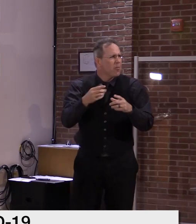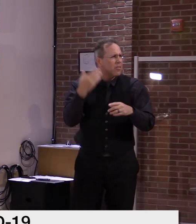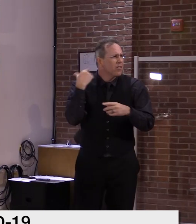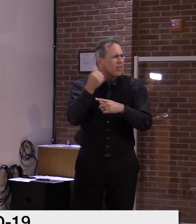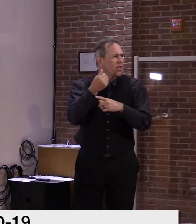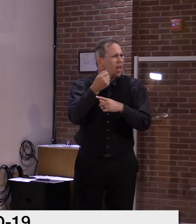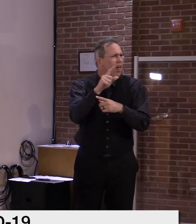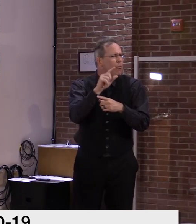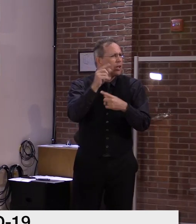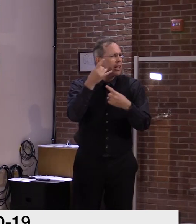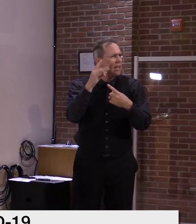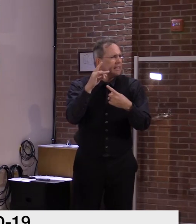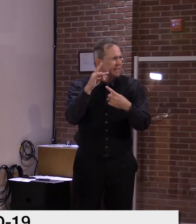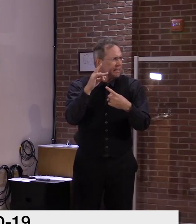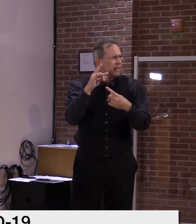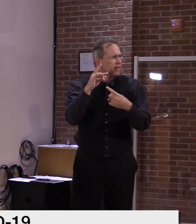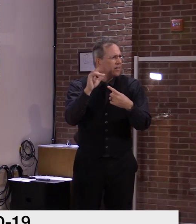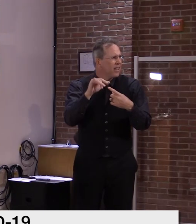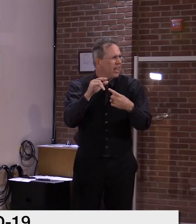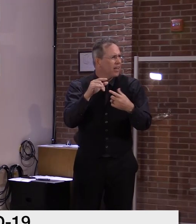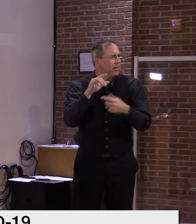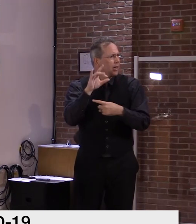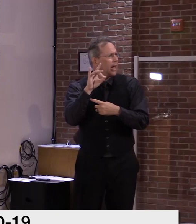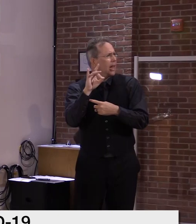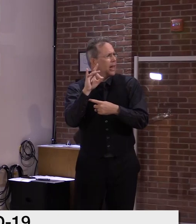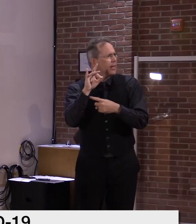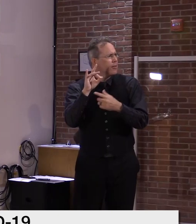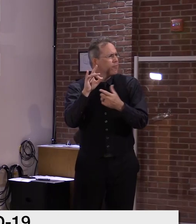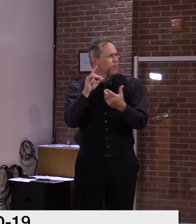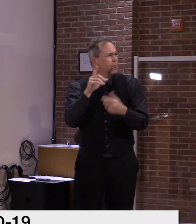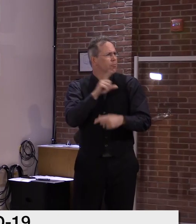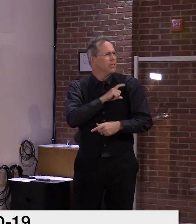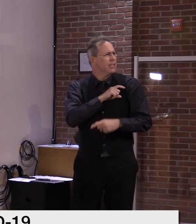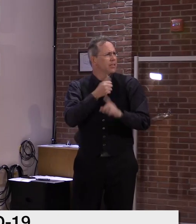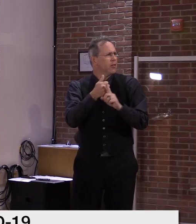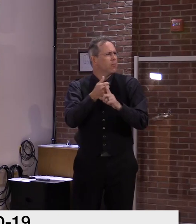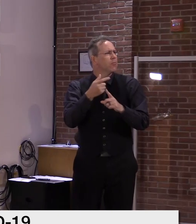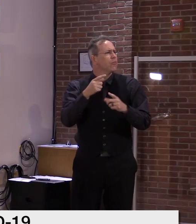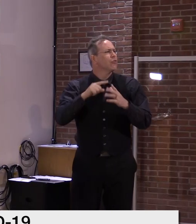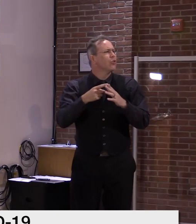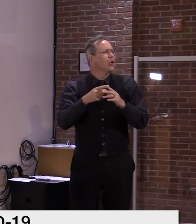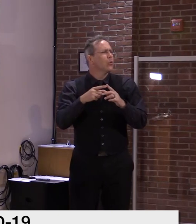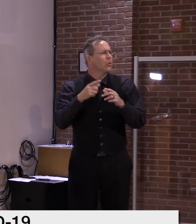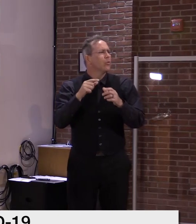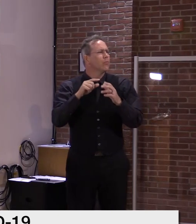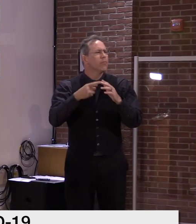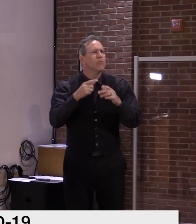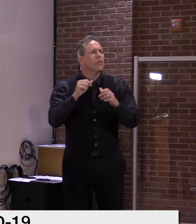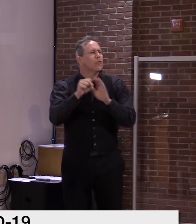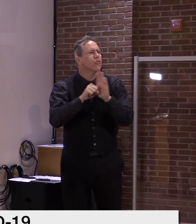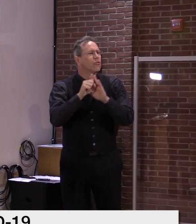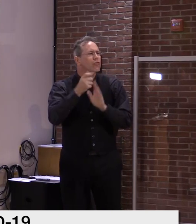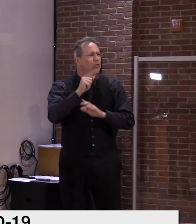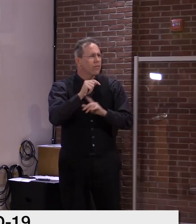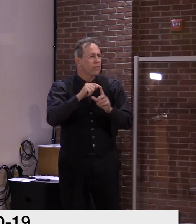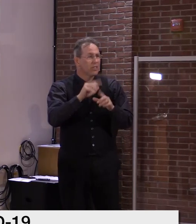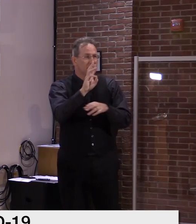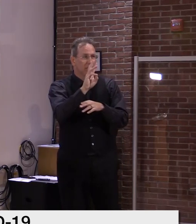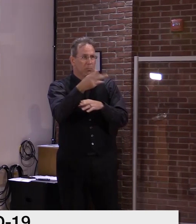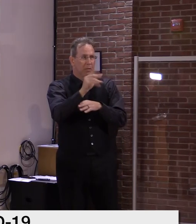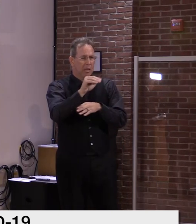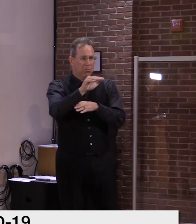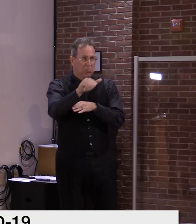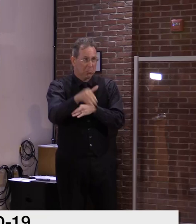paragraph, the trooper says that he began his shift at 6 p.m. Only to